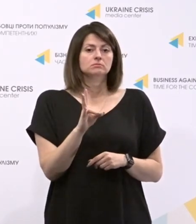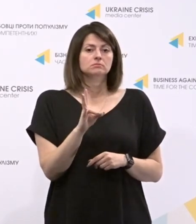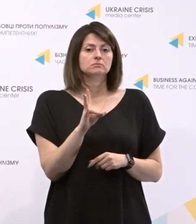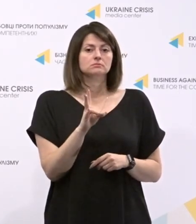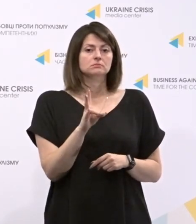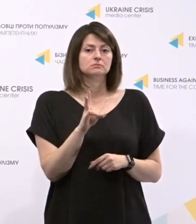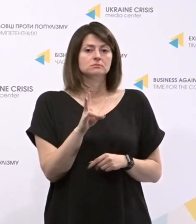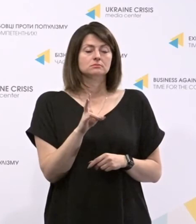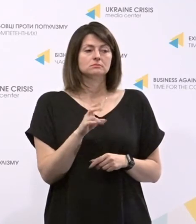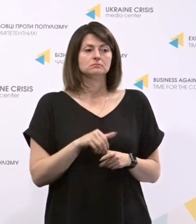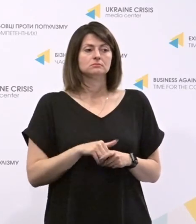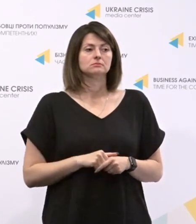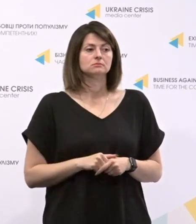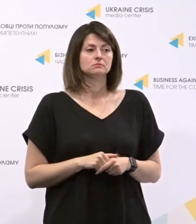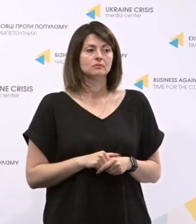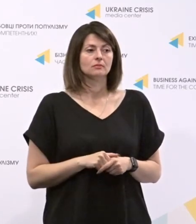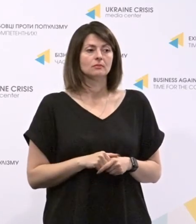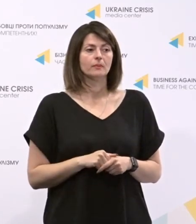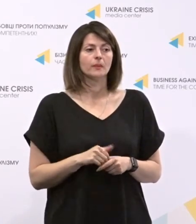year, the UN mission,